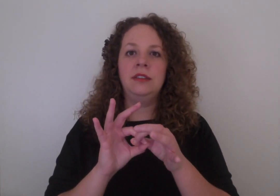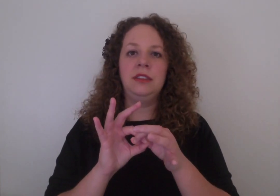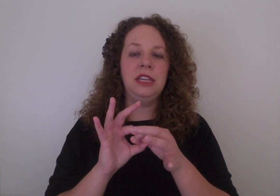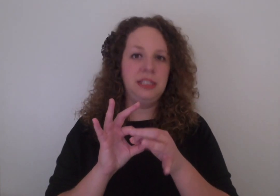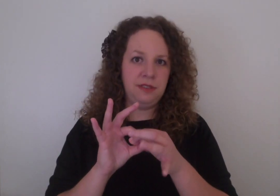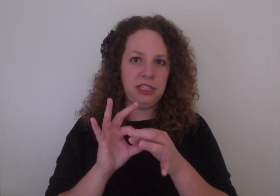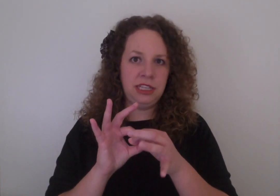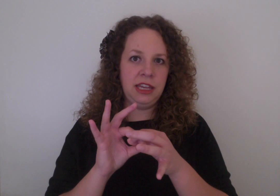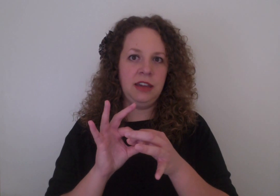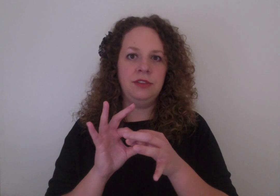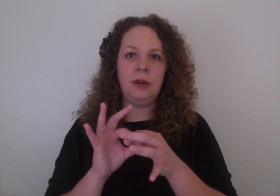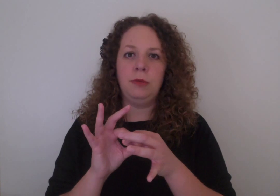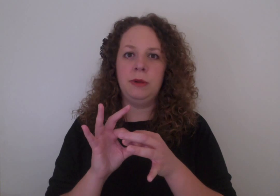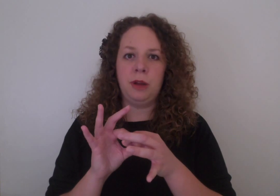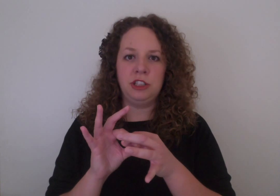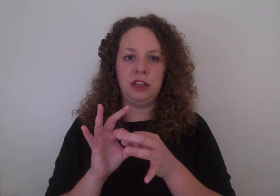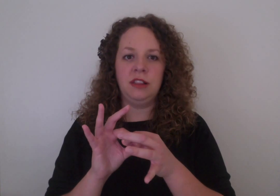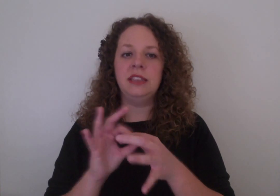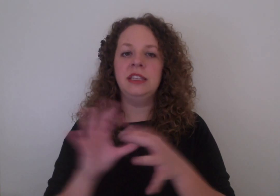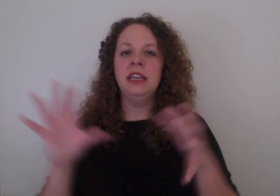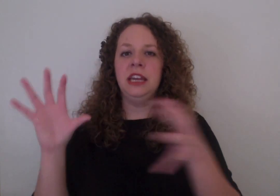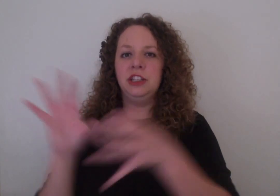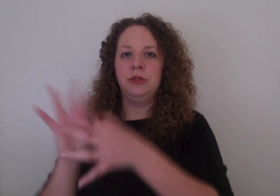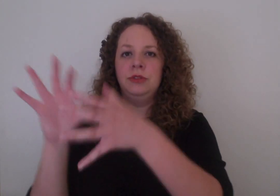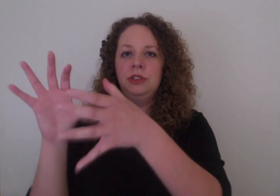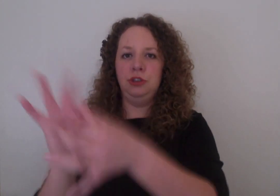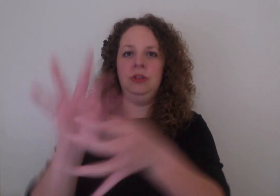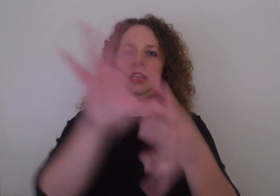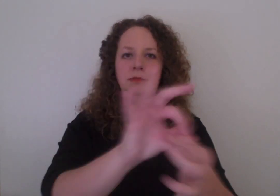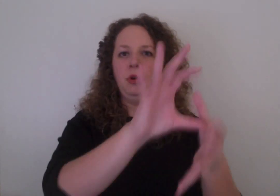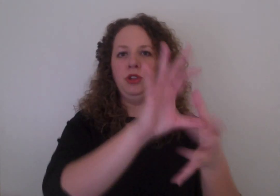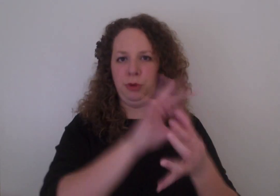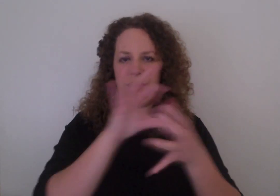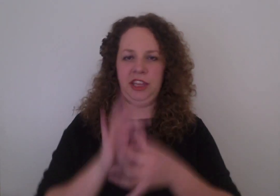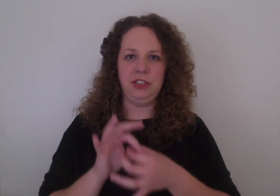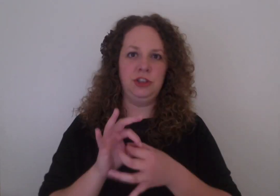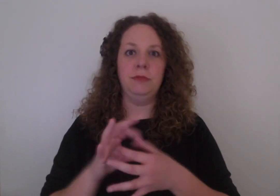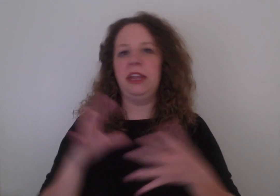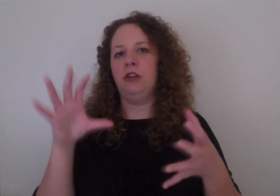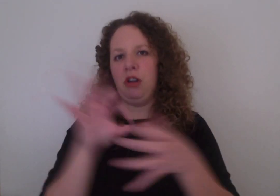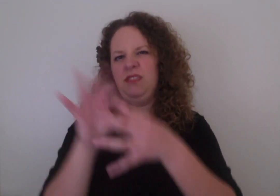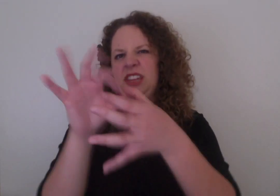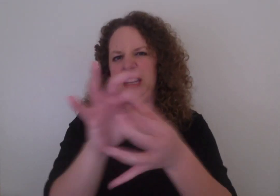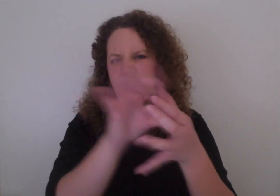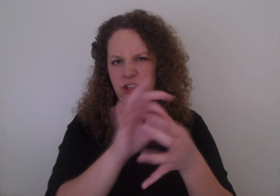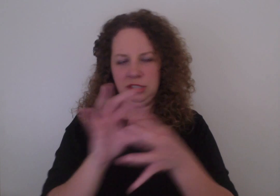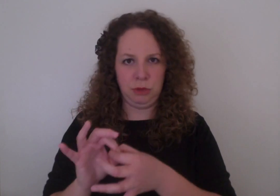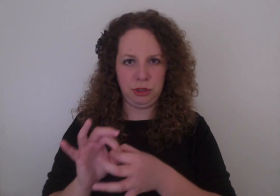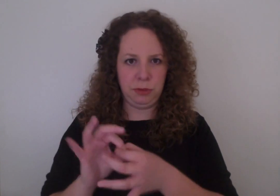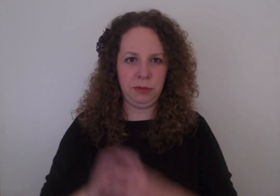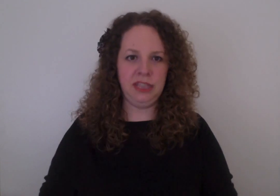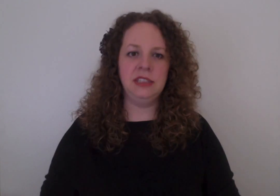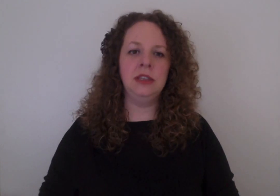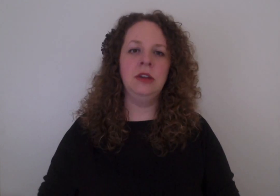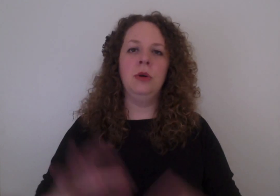the DVD that we'll be watching in class, it shows to connect multiple things. You're making all of the connections in multiple places, or it can